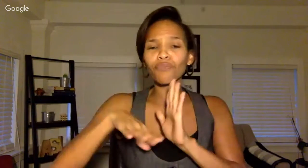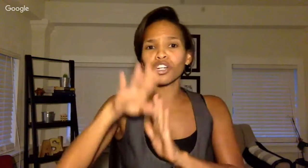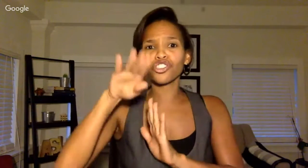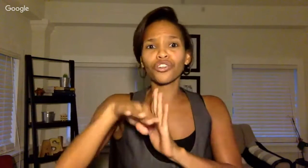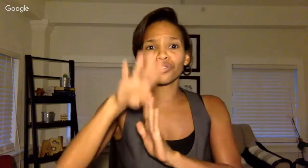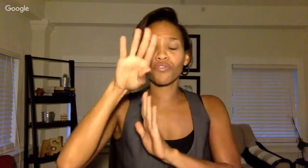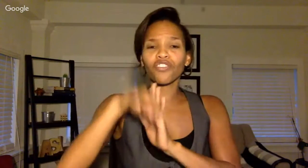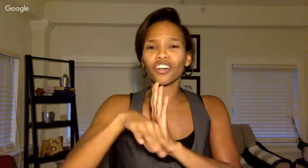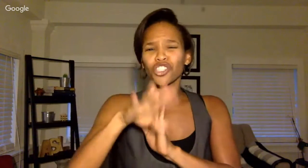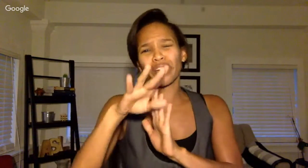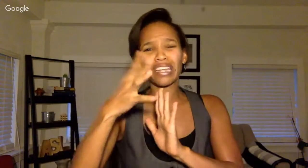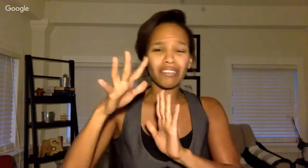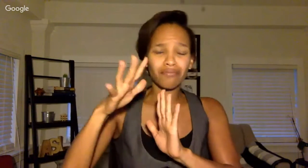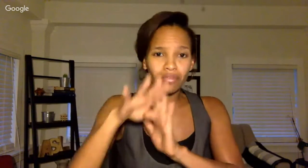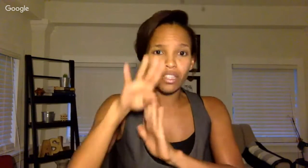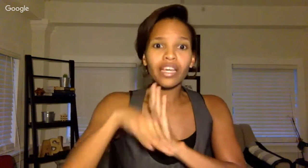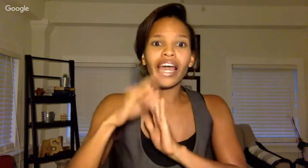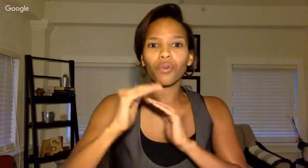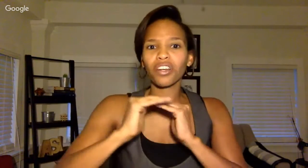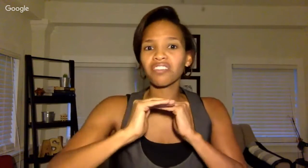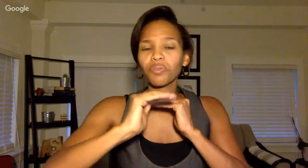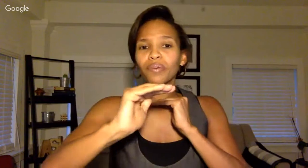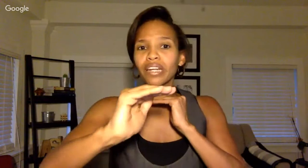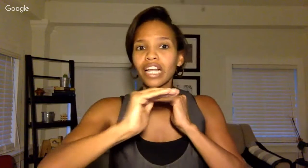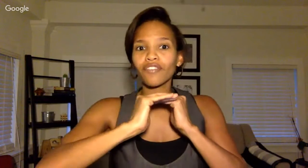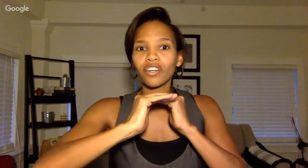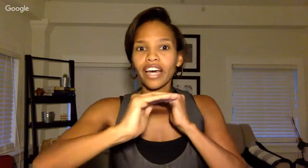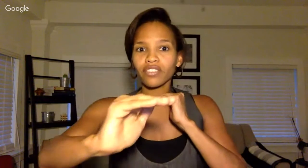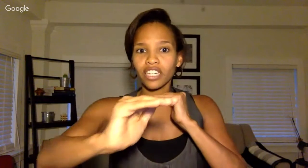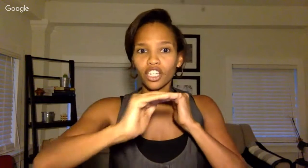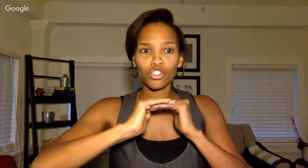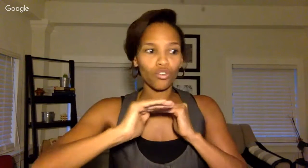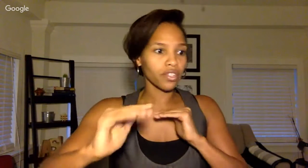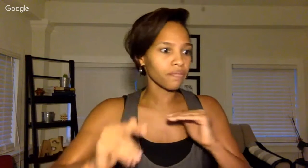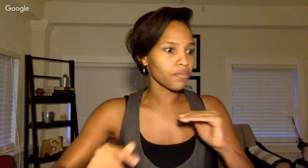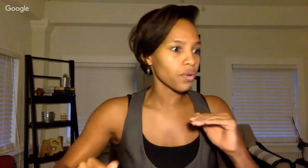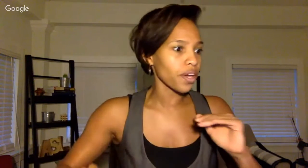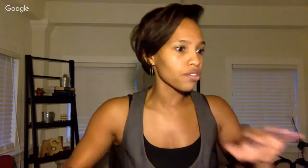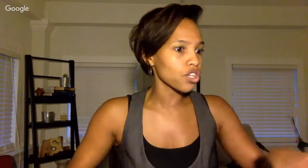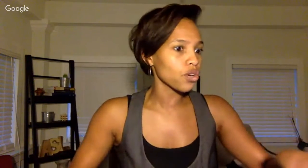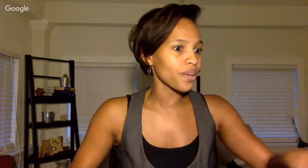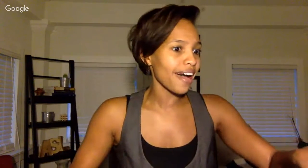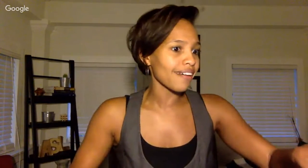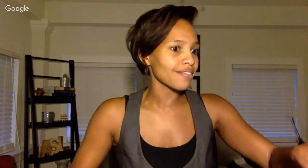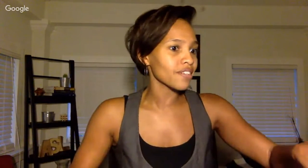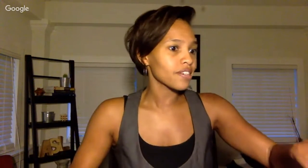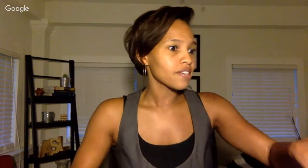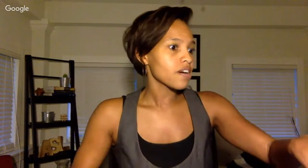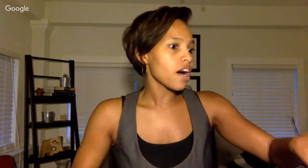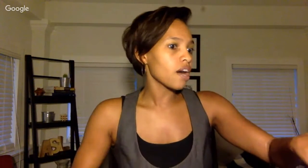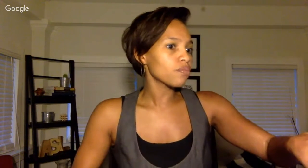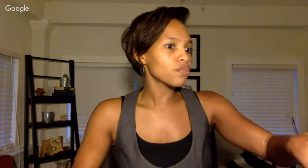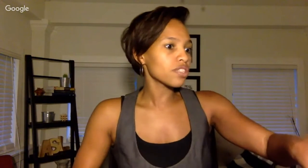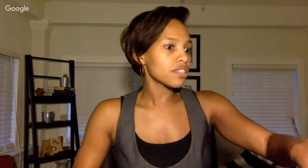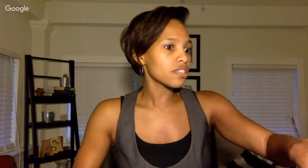blood sugar is fluctuating and we wanna level it out to control it. Okay, so we have,